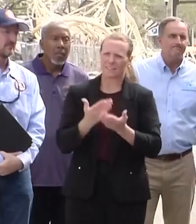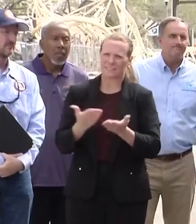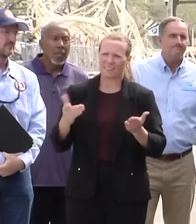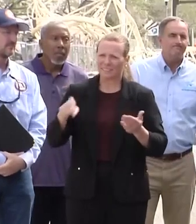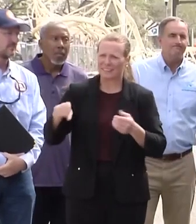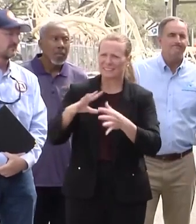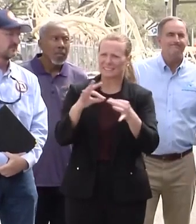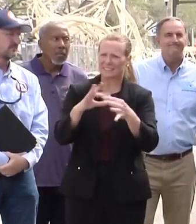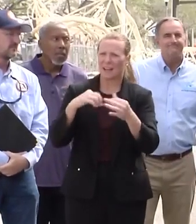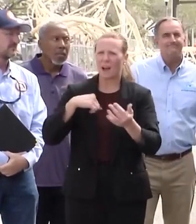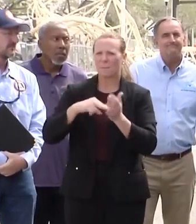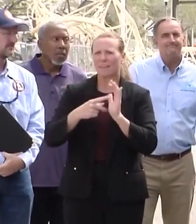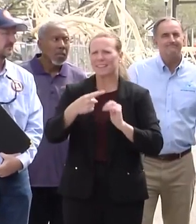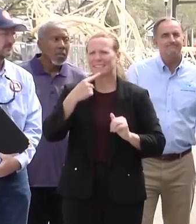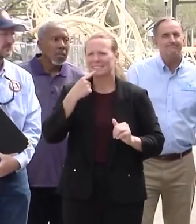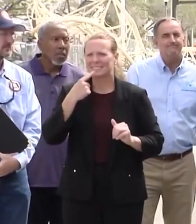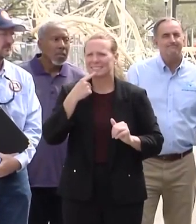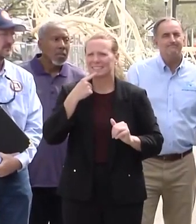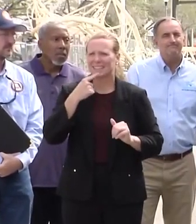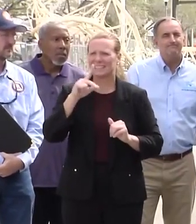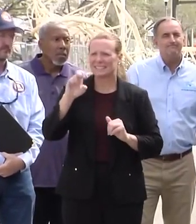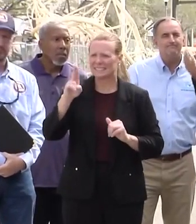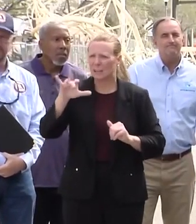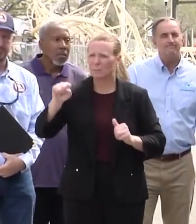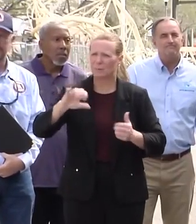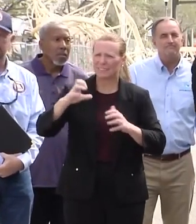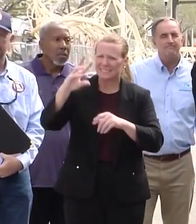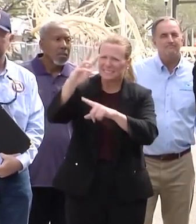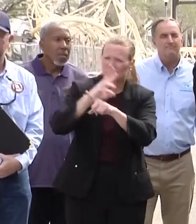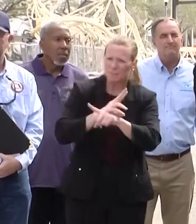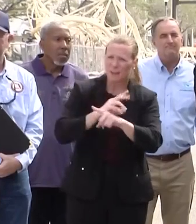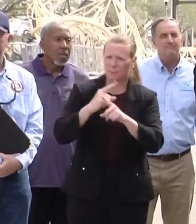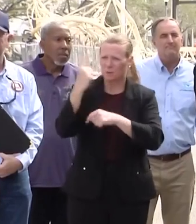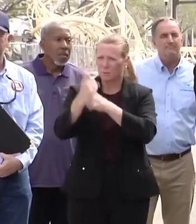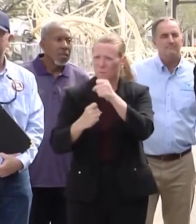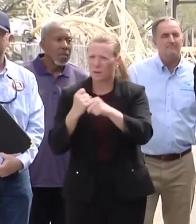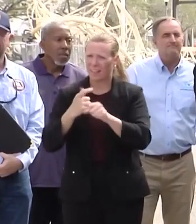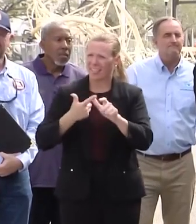I mean, they say the debris takes 6 months to a year. And then we got